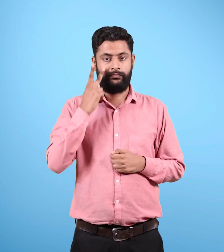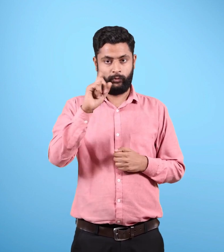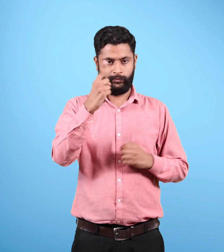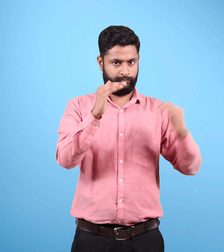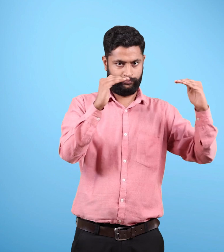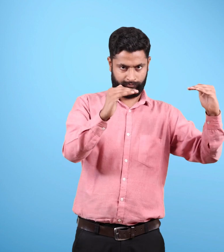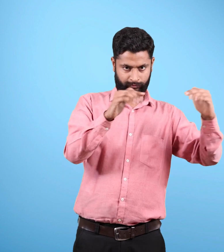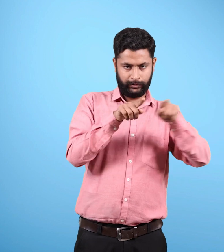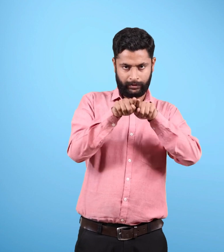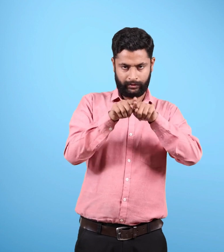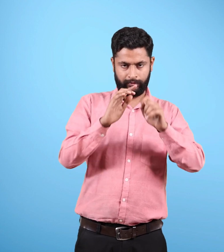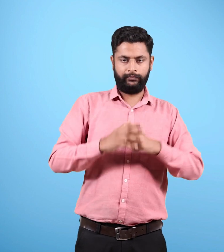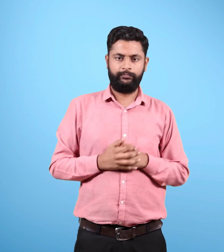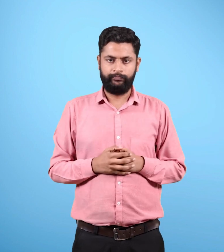1. Brinjal curry.